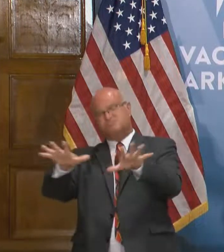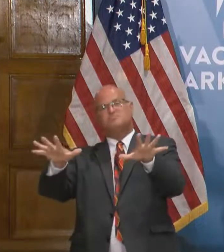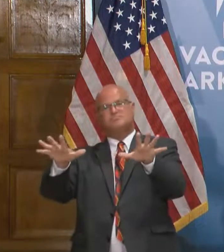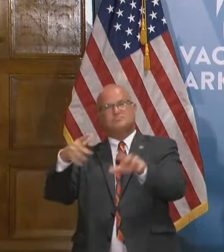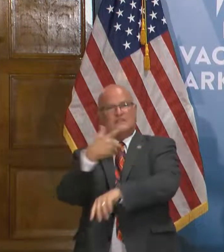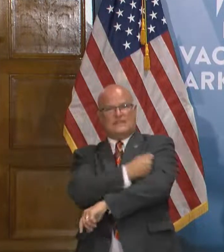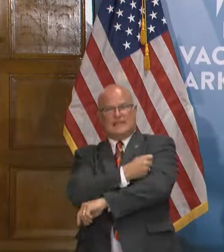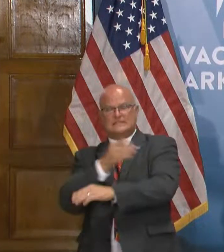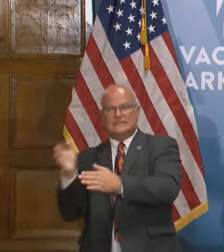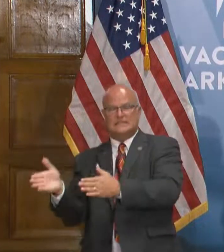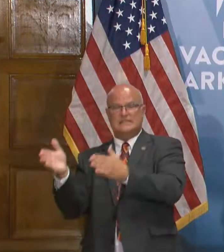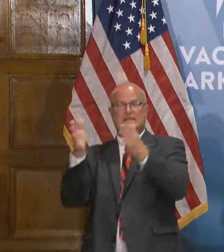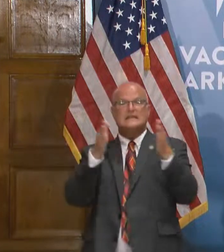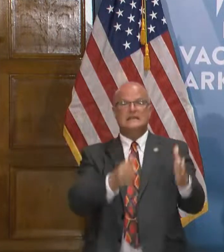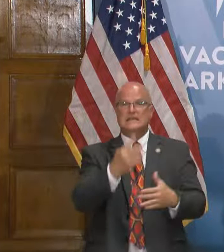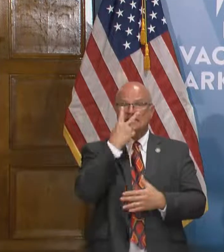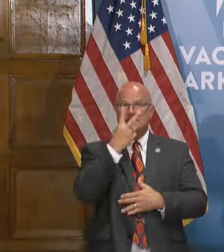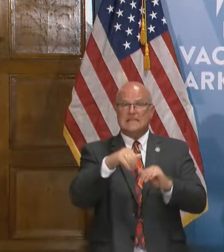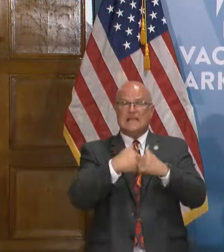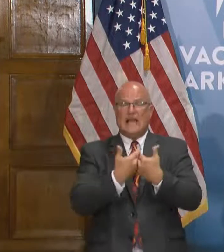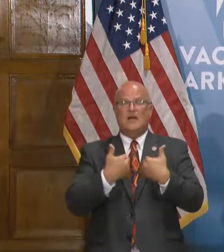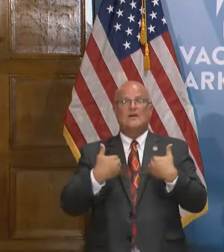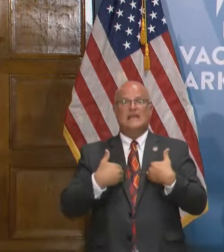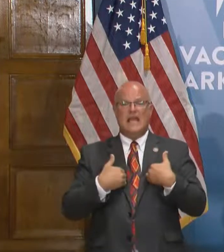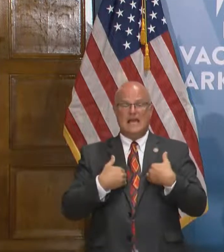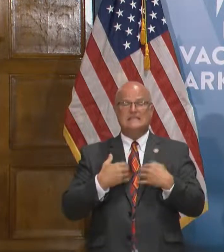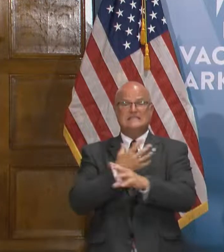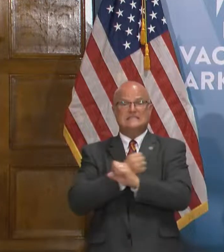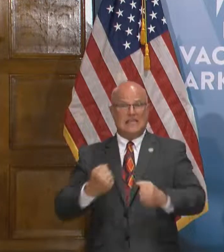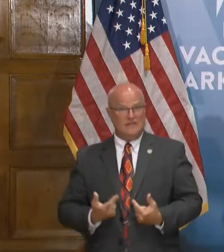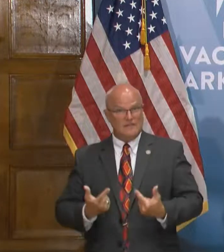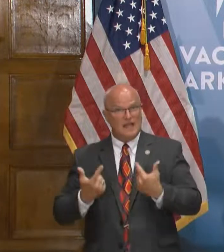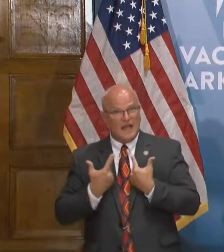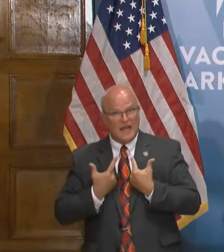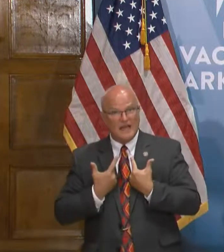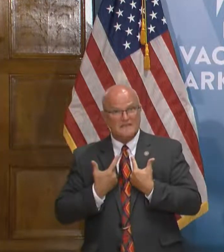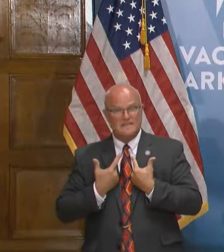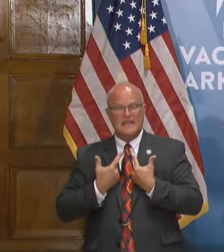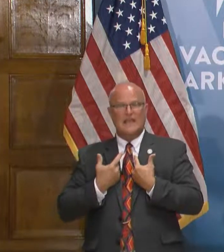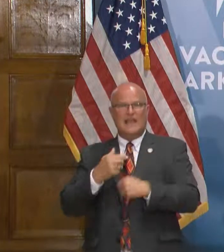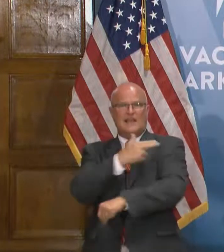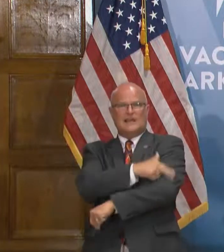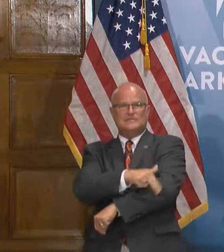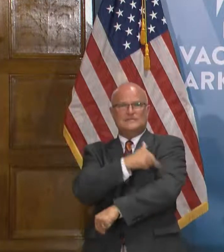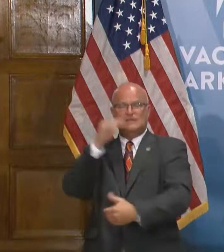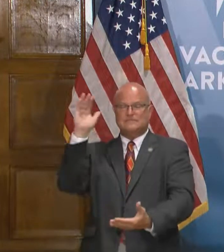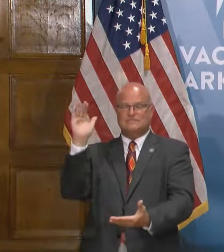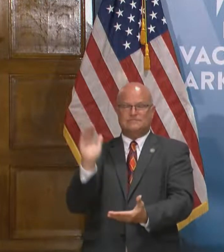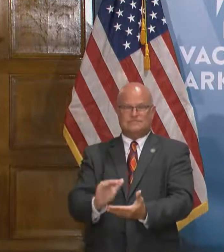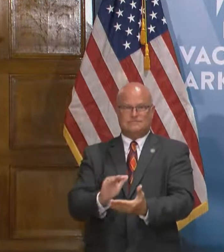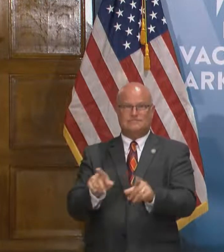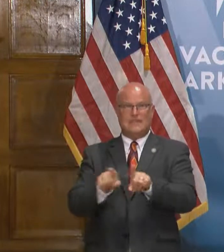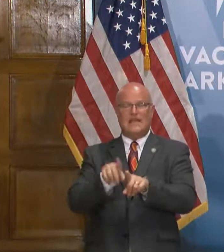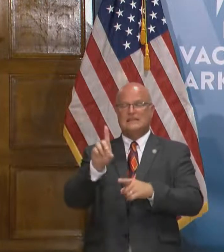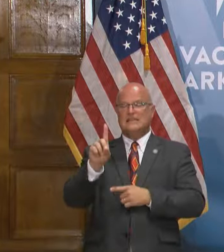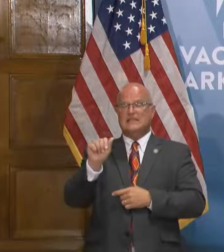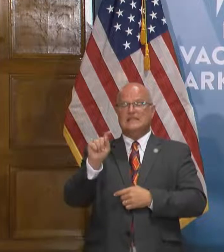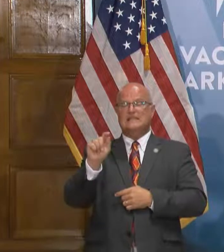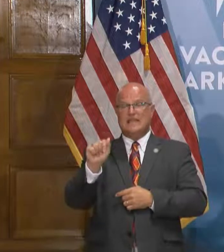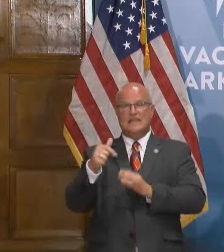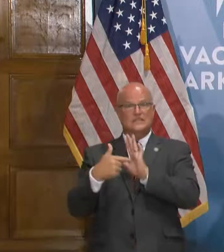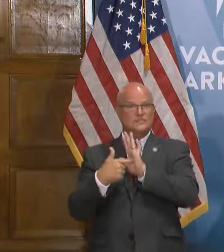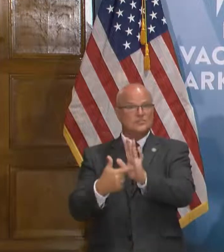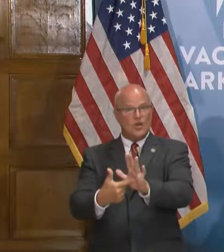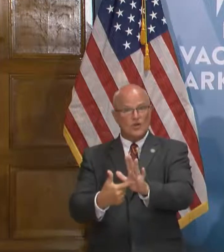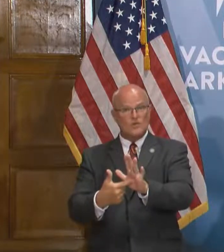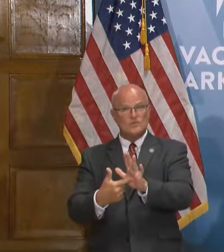time, to seeing how it has saved lives and reduced hospitalizations as the data shows.